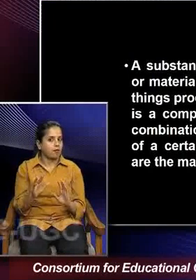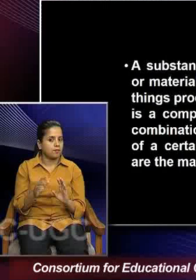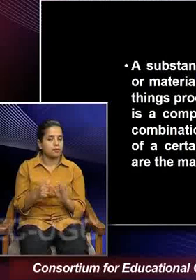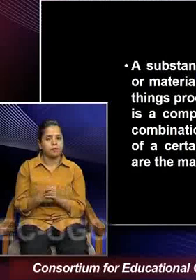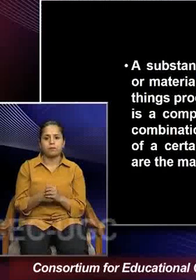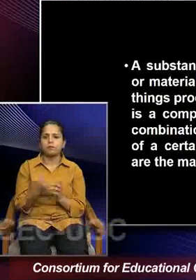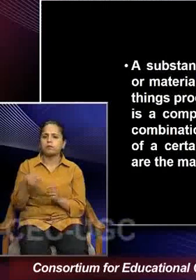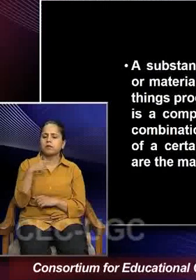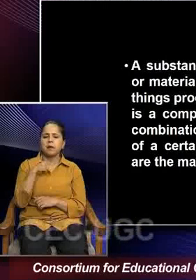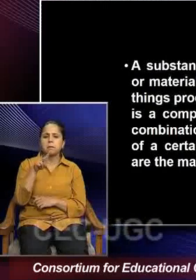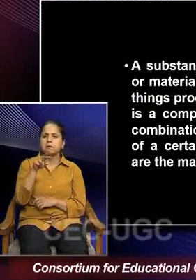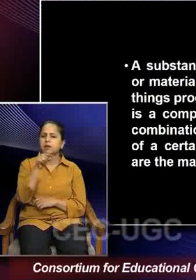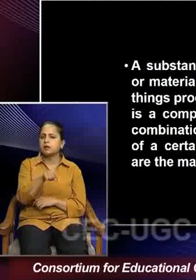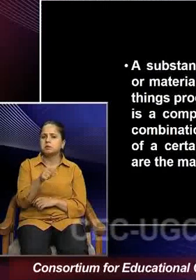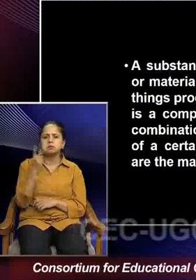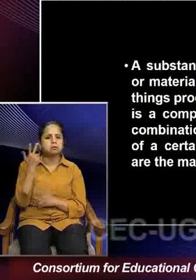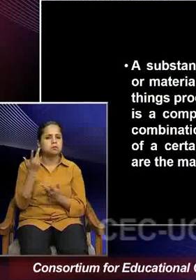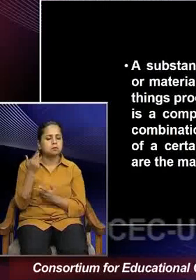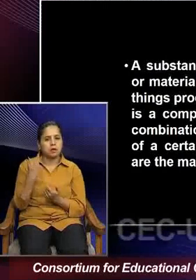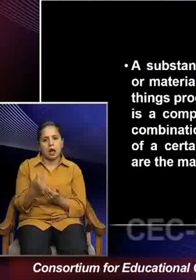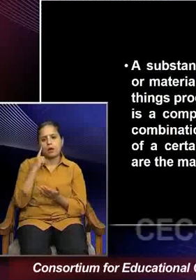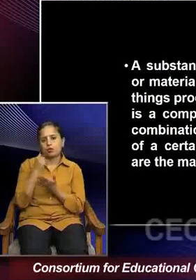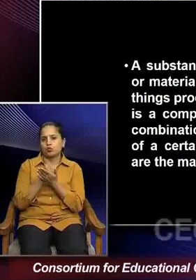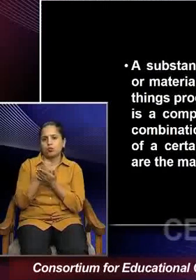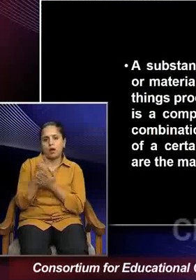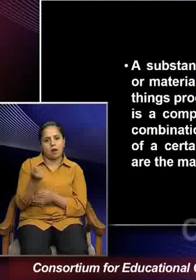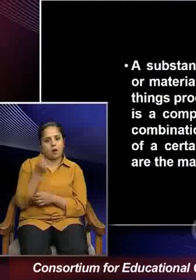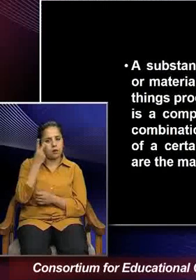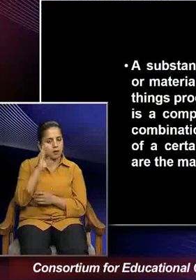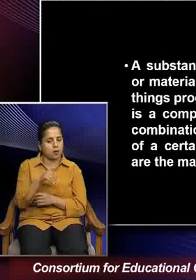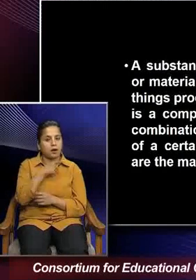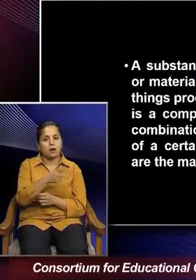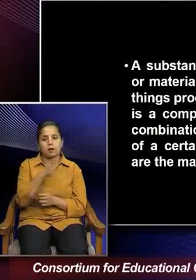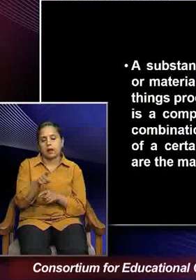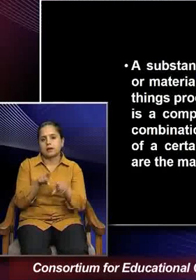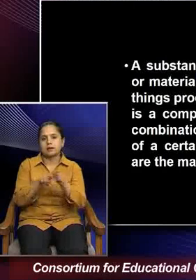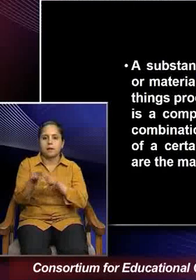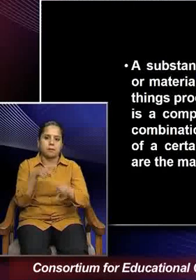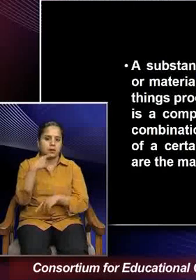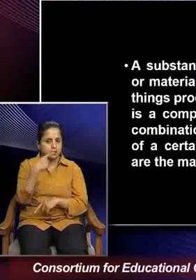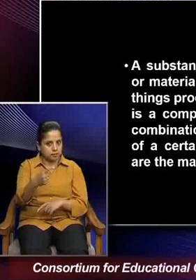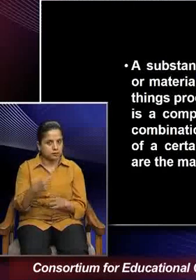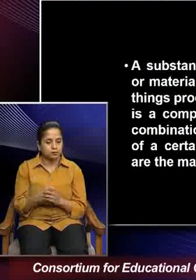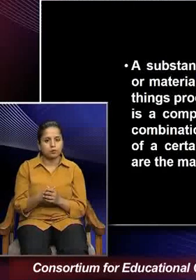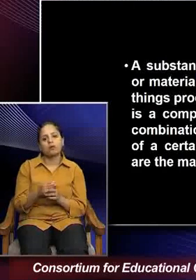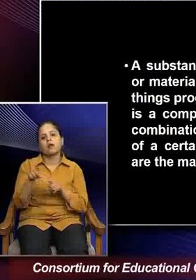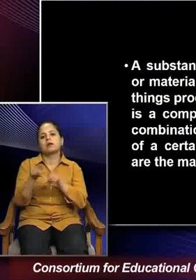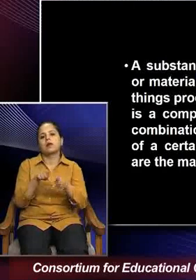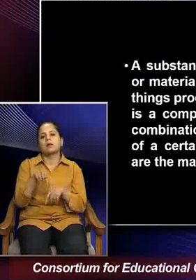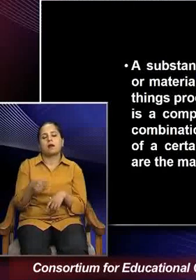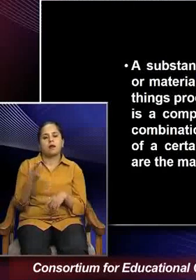What do we mean to say here? Let us try to understand with the help of an example. Suppose a